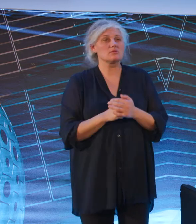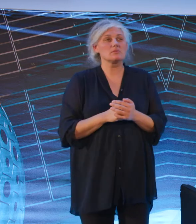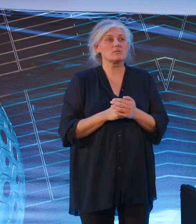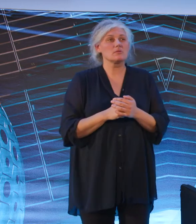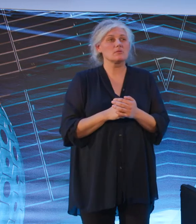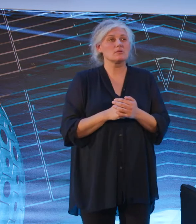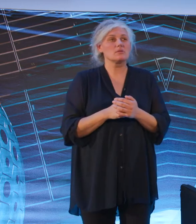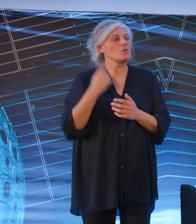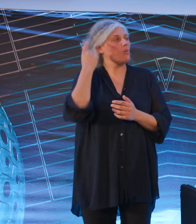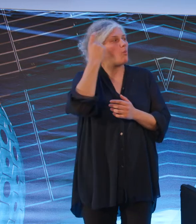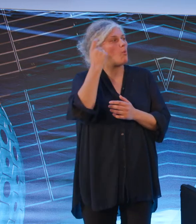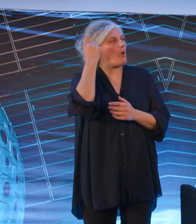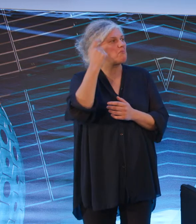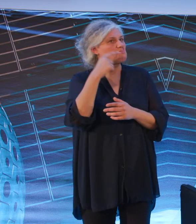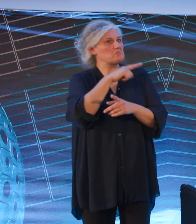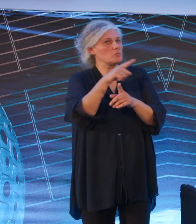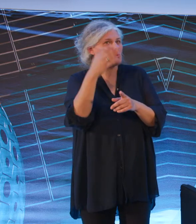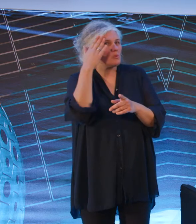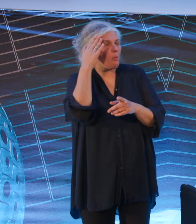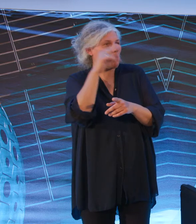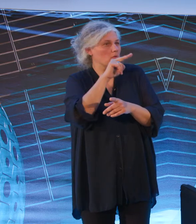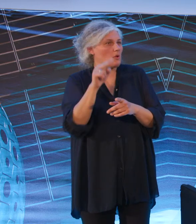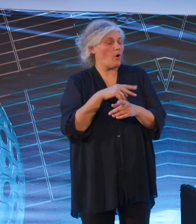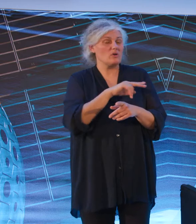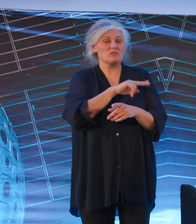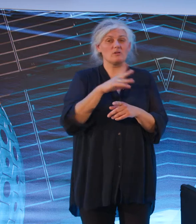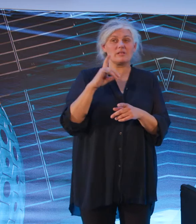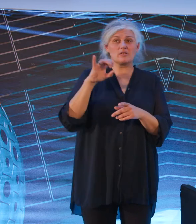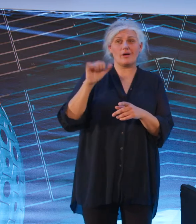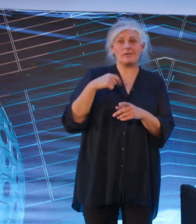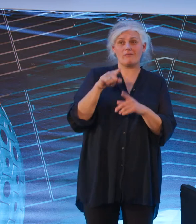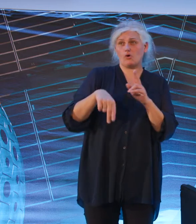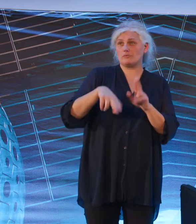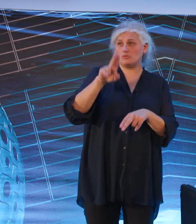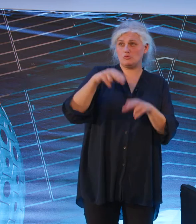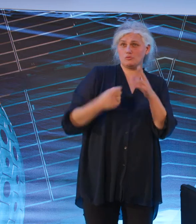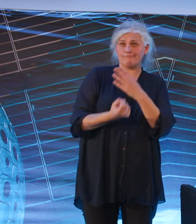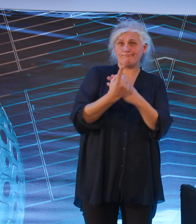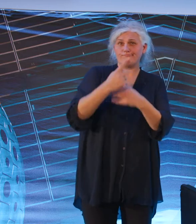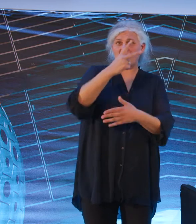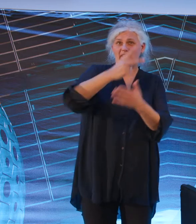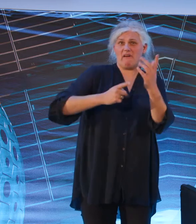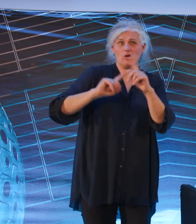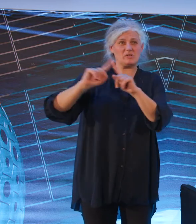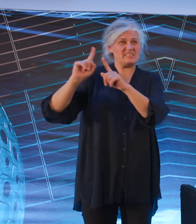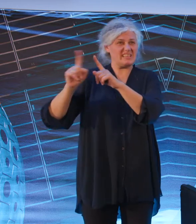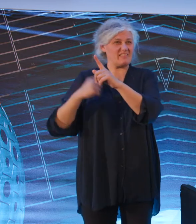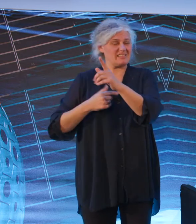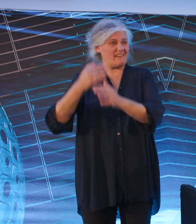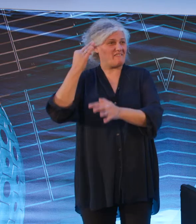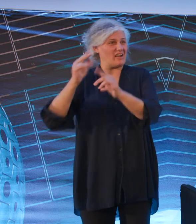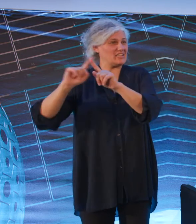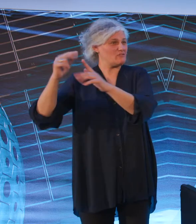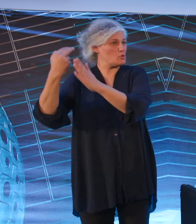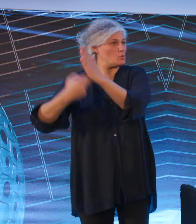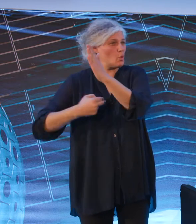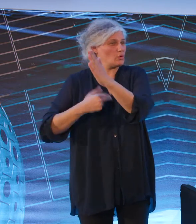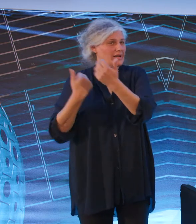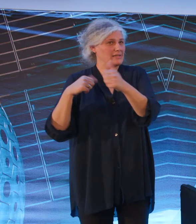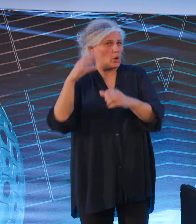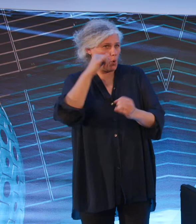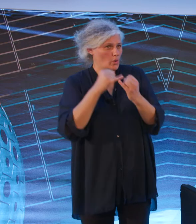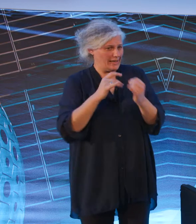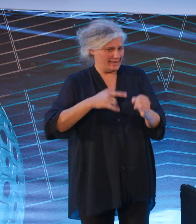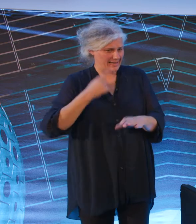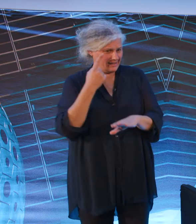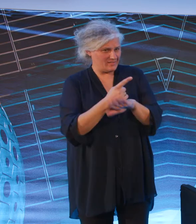Opal wonders how he'd even know. It's not like Denny was renowned for venturing beyond the valley's bounds. It often seemed more likely that he had